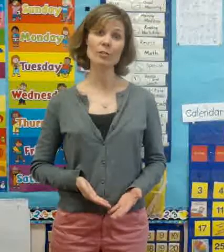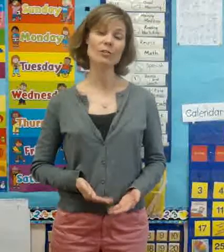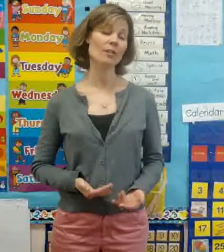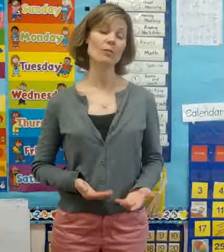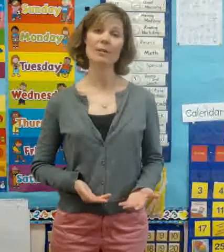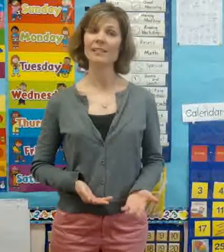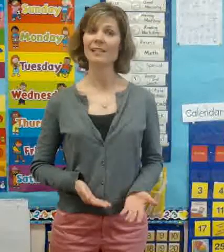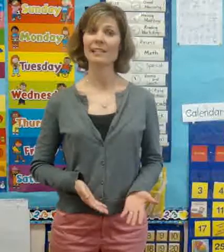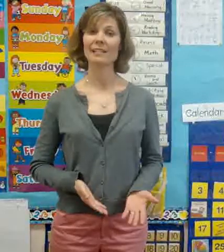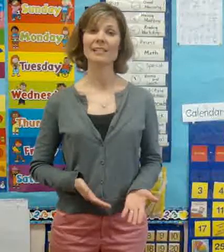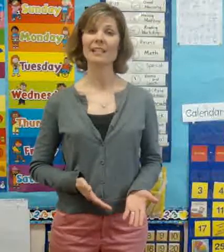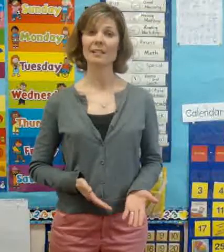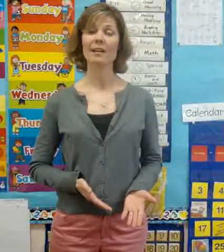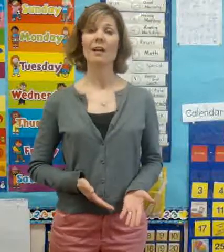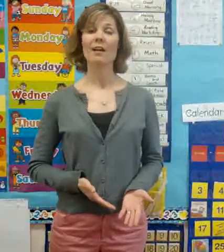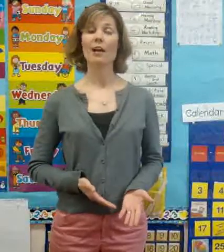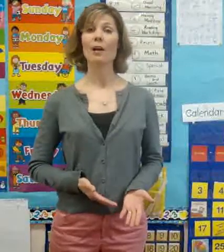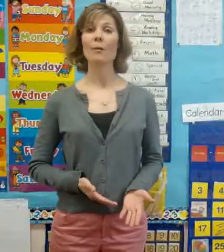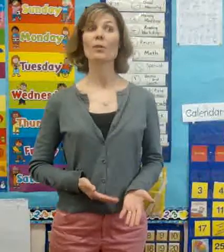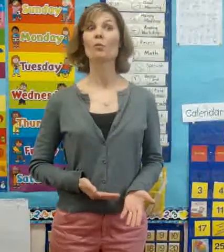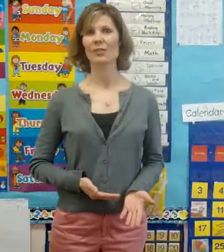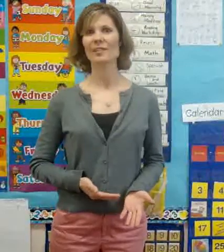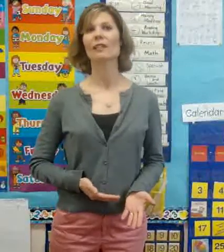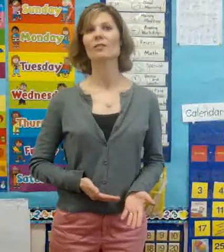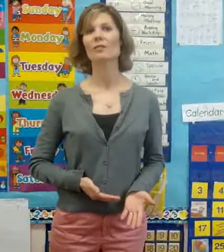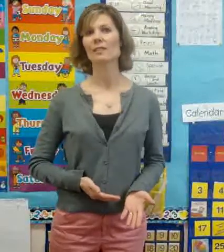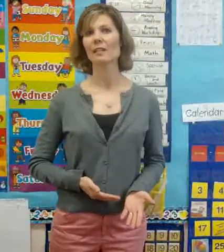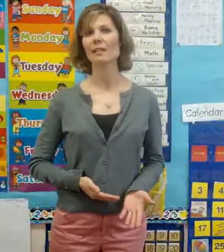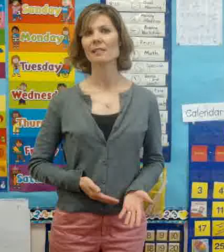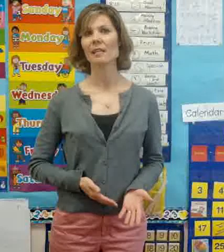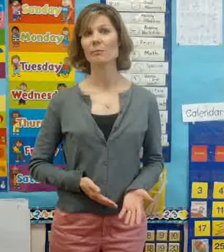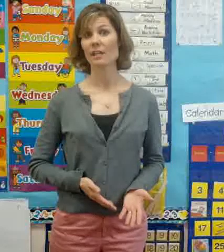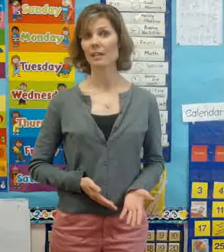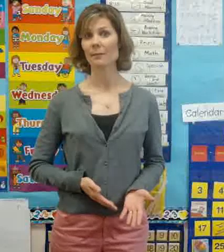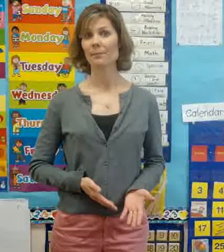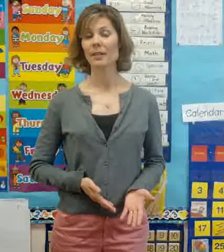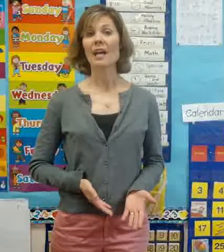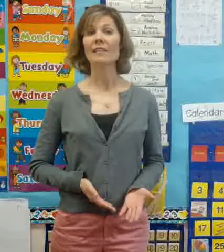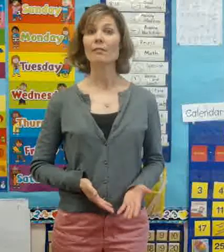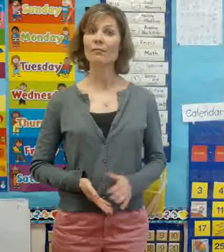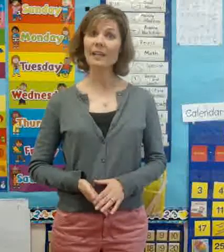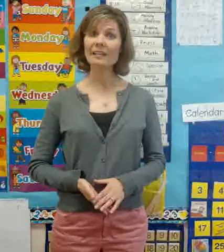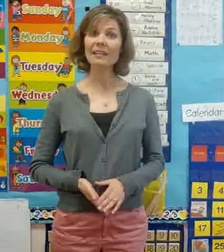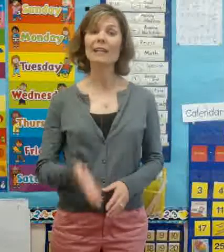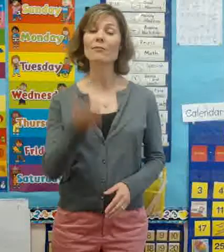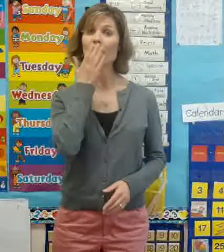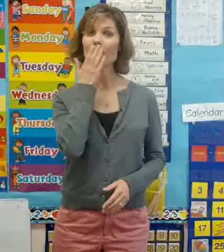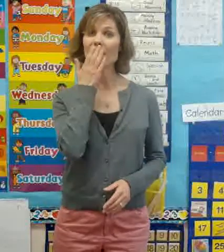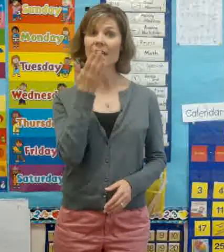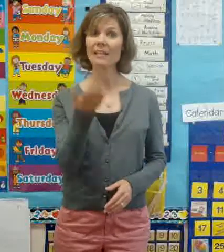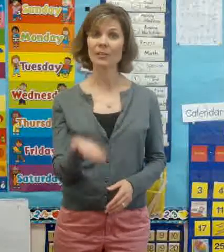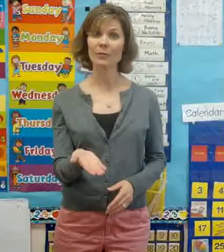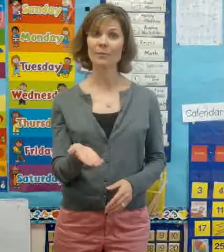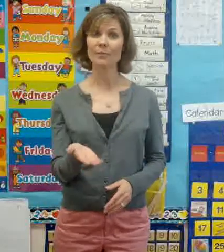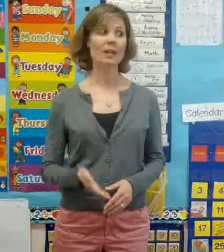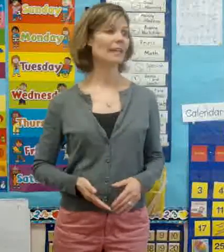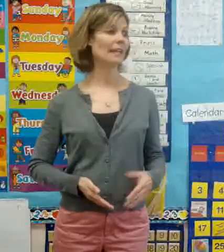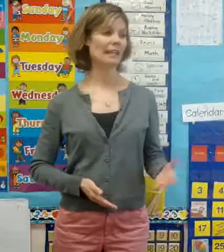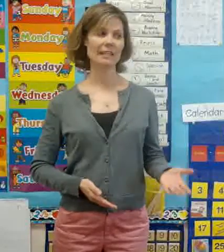words. Otherwise, they can say the words and use the sign at the same time. And then finally, I've taught them thank you. Again,